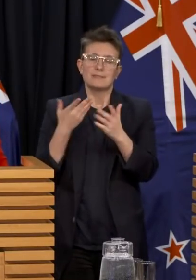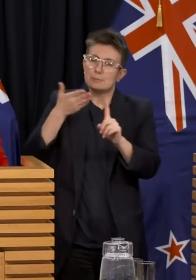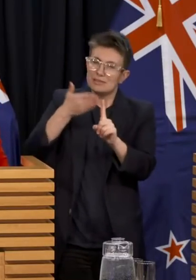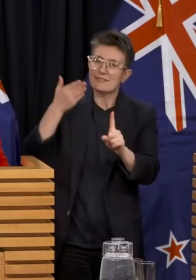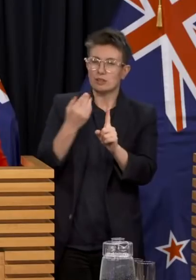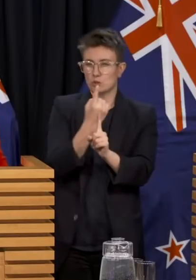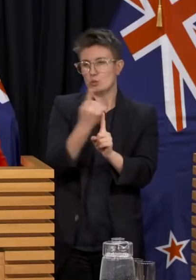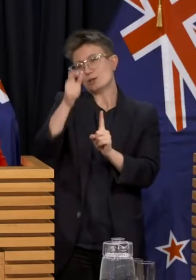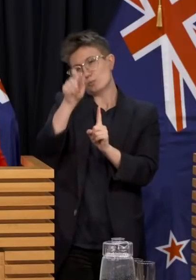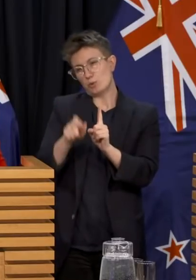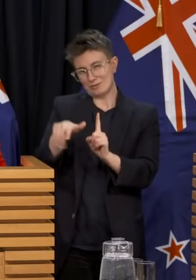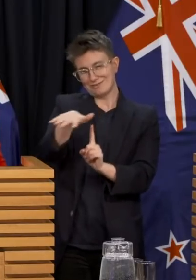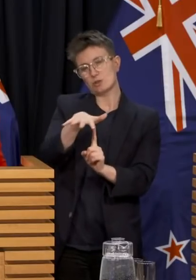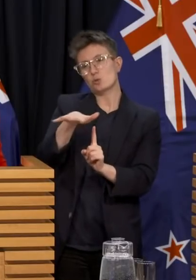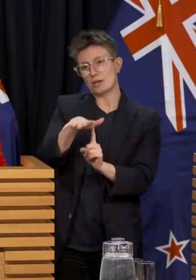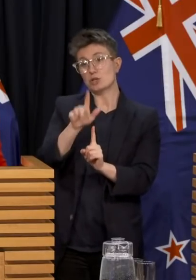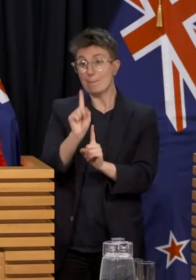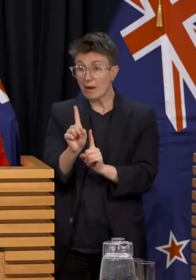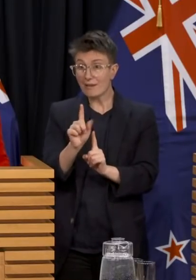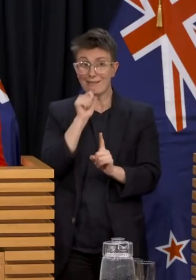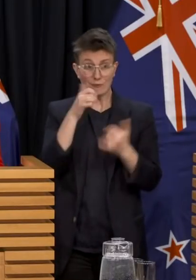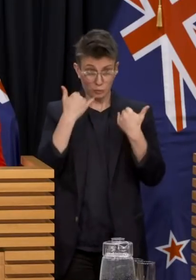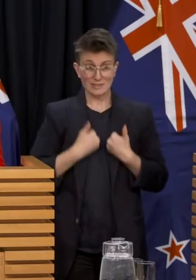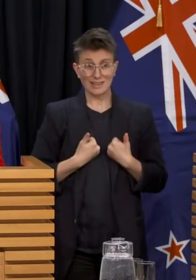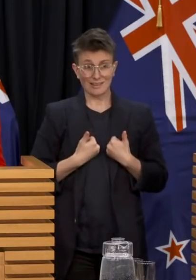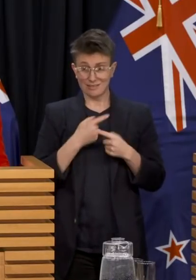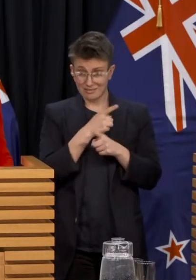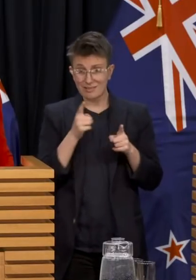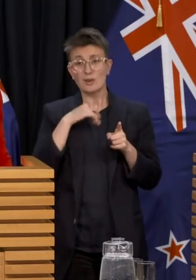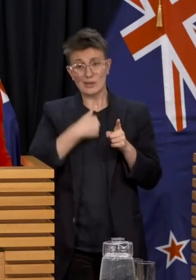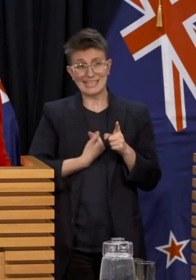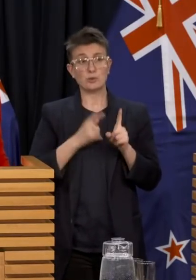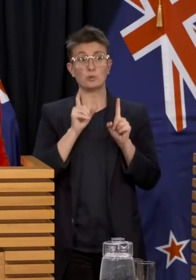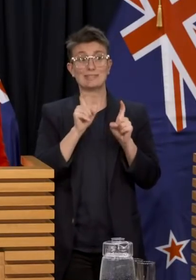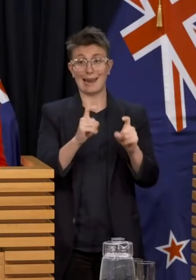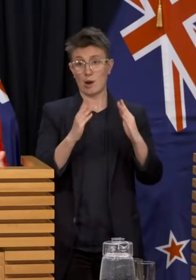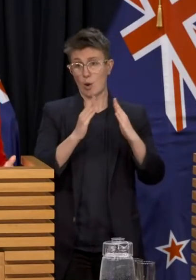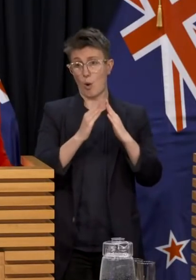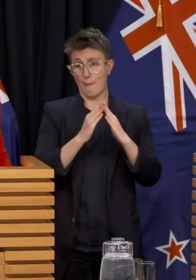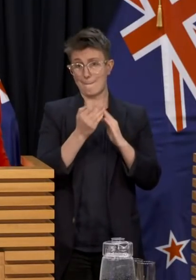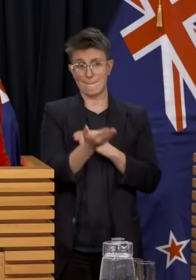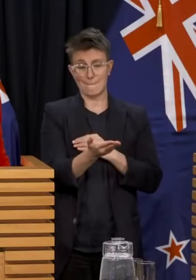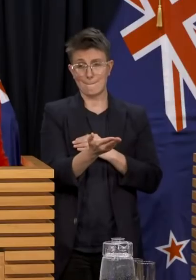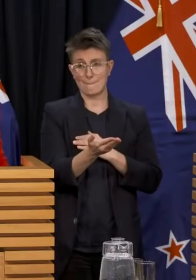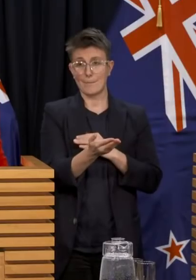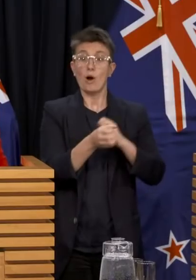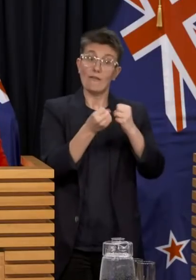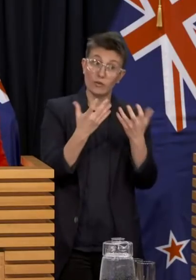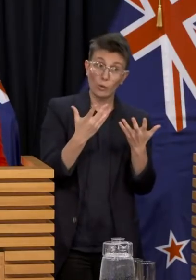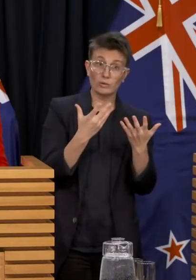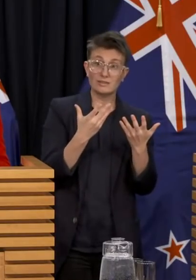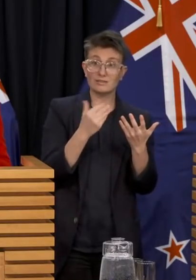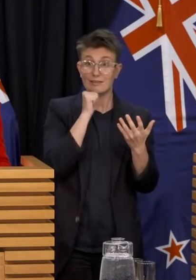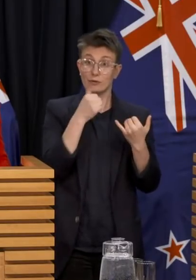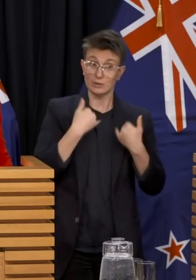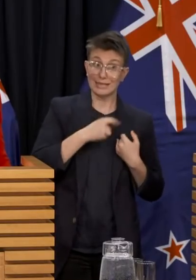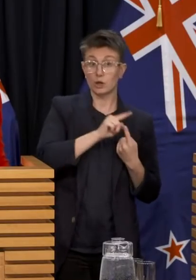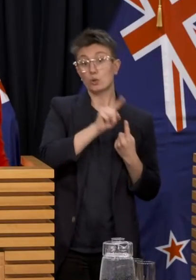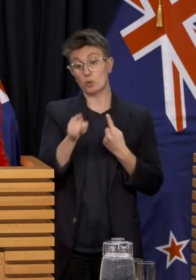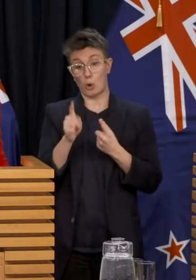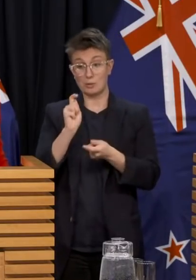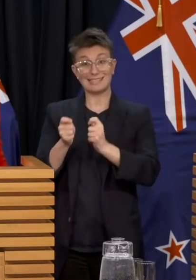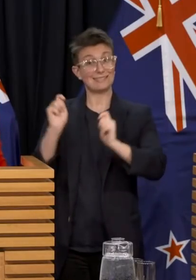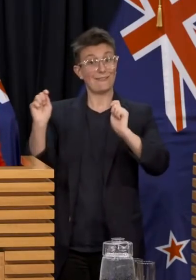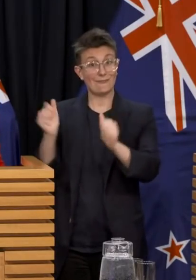if they're sick, and that has been part of our ongoing messaging. Of course, if they're then getting a test, you can demonstrate whether or not it's COVID related, or